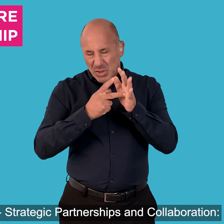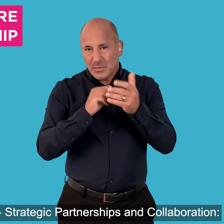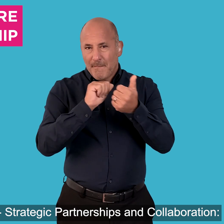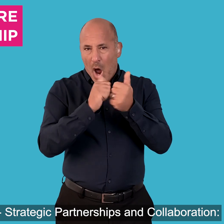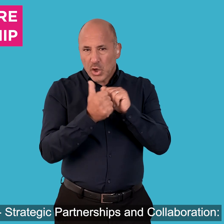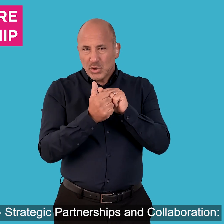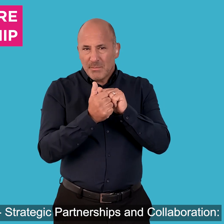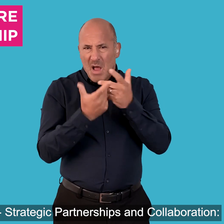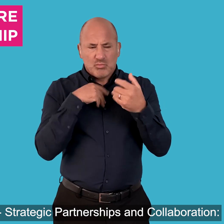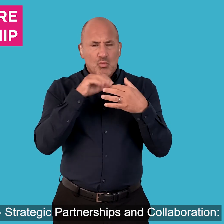collaboration.